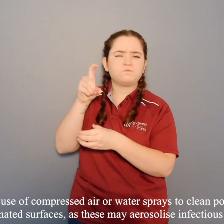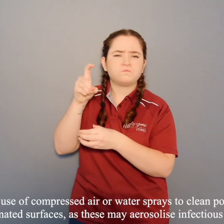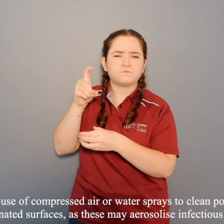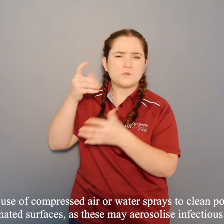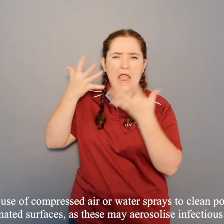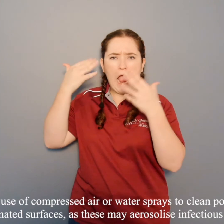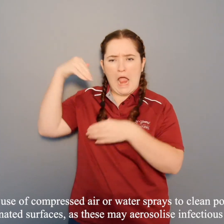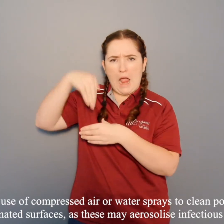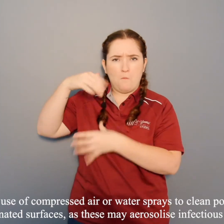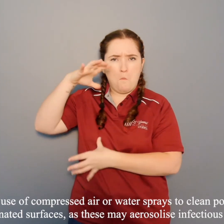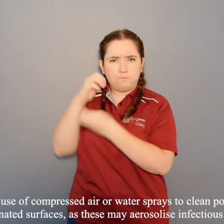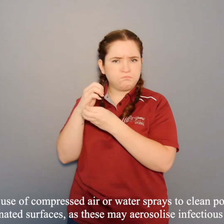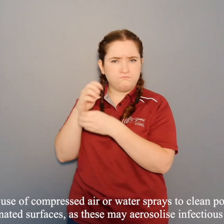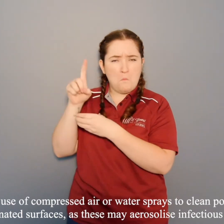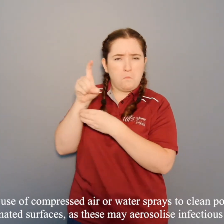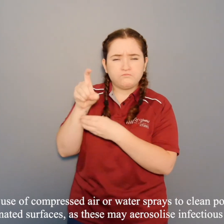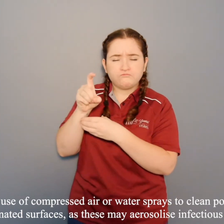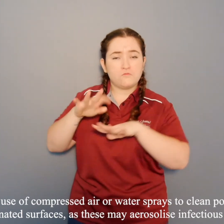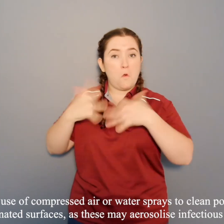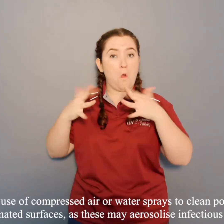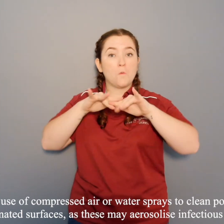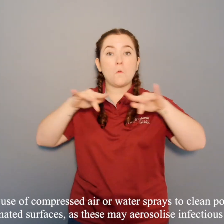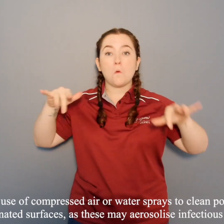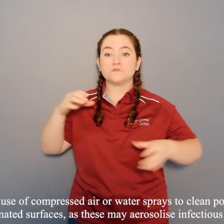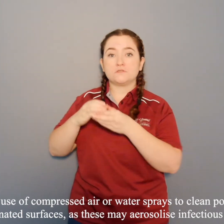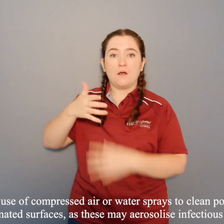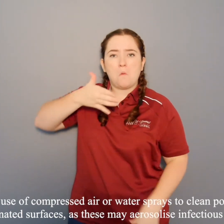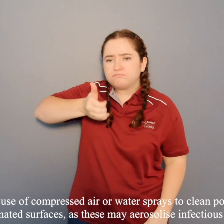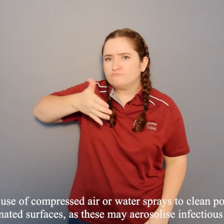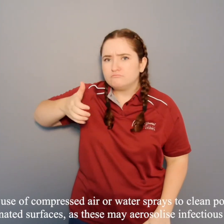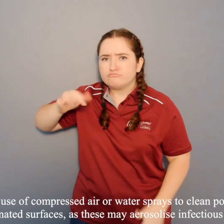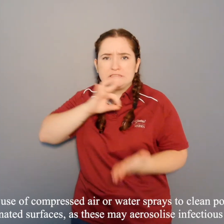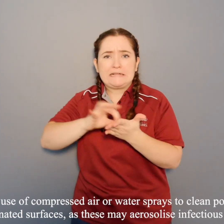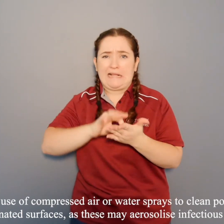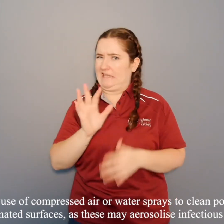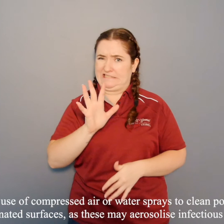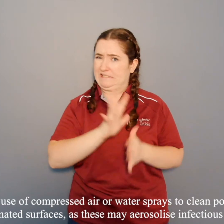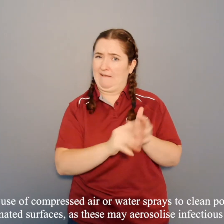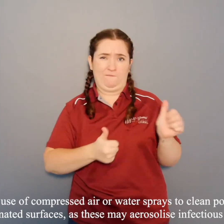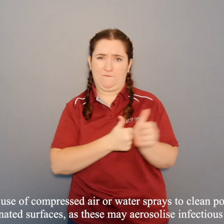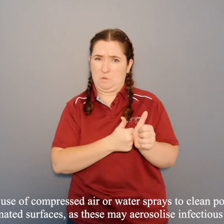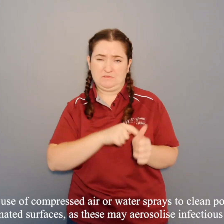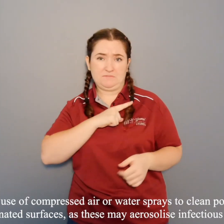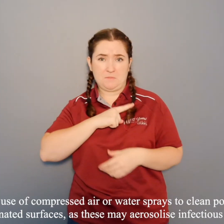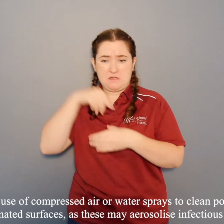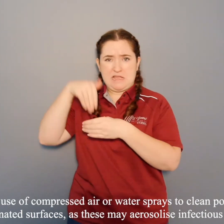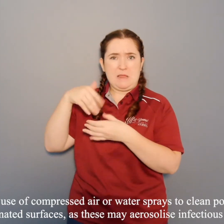Avoid the use of compressed air or water sprays to clean potentially contaminated surfaces, as these